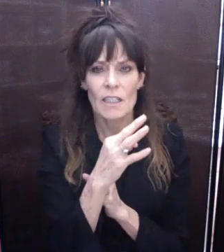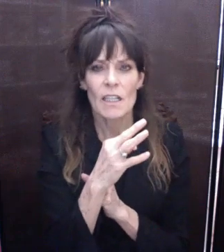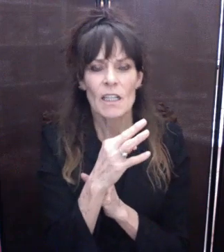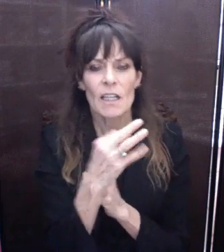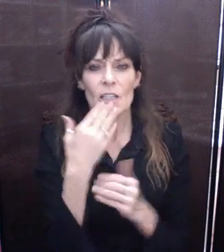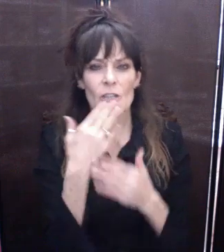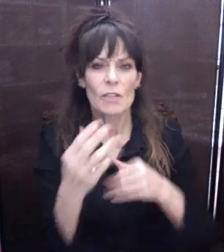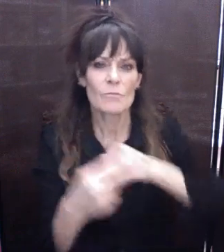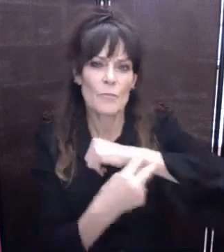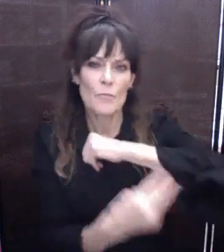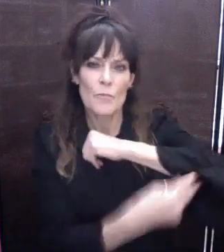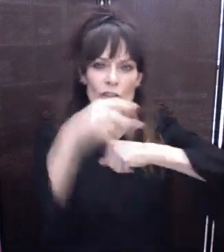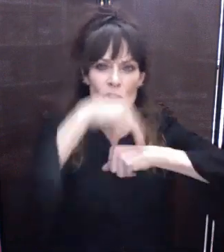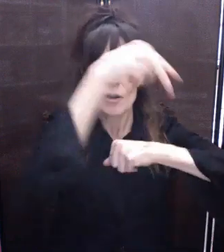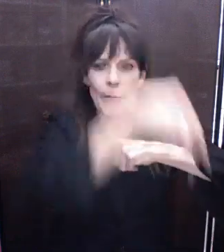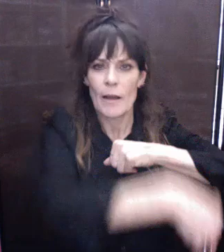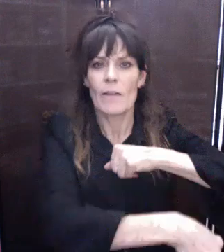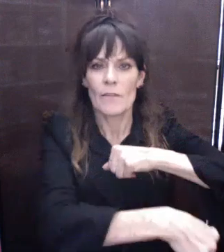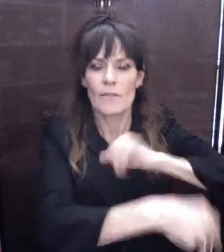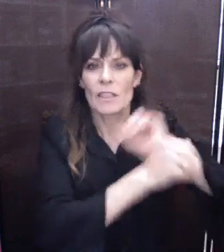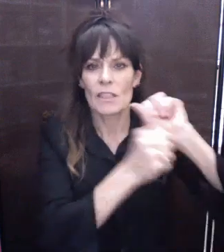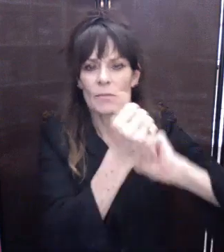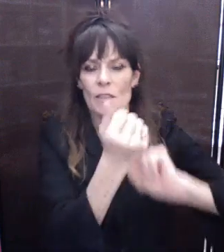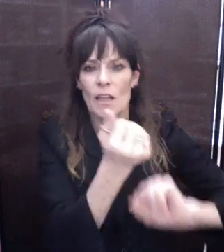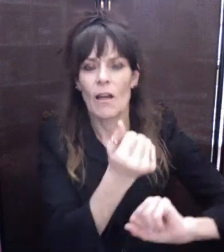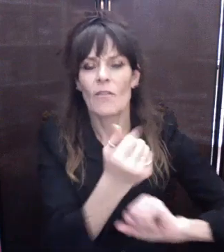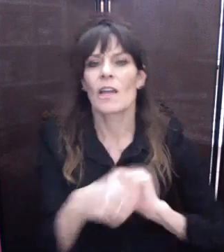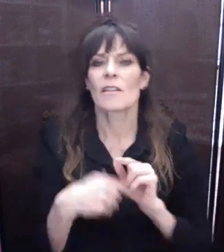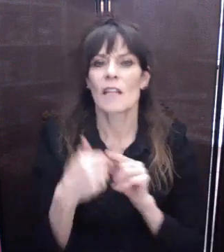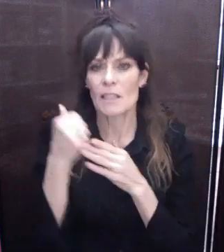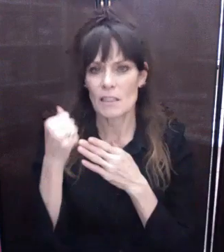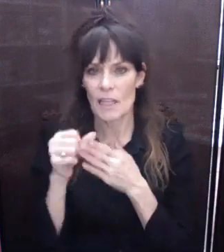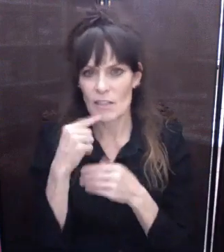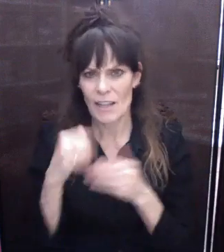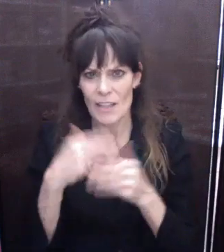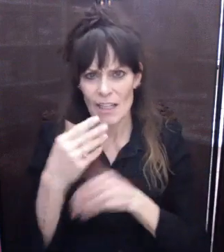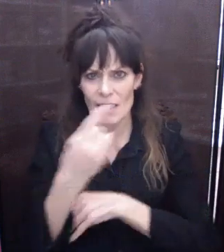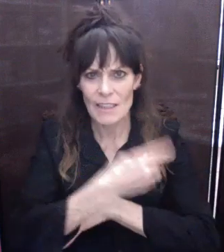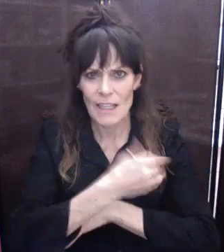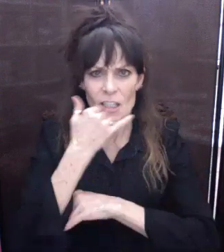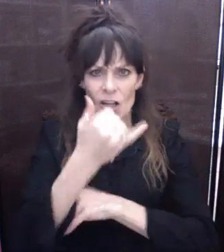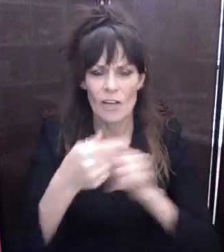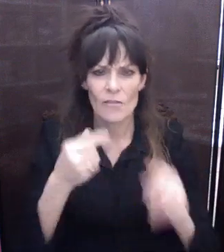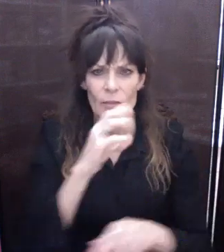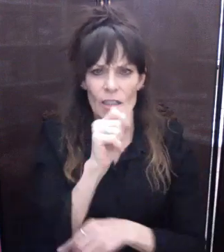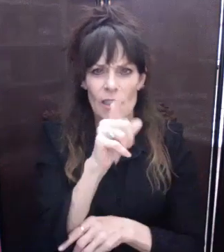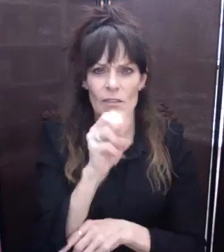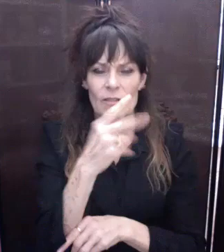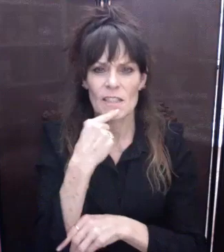says. And Bill in his letter to Ann says, the next day he called from Cleveland to bid me goodbye, having